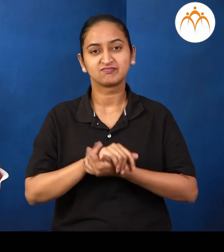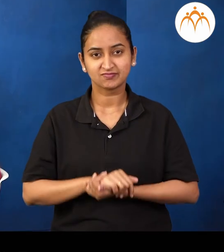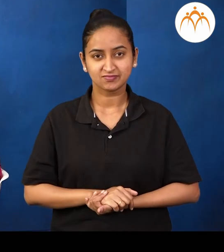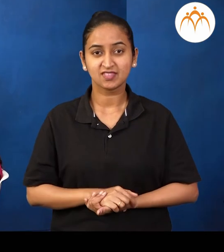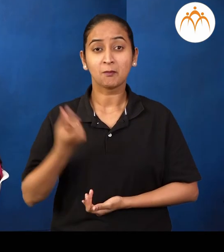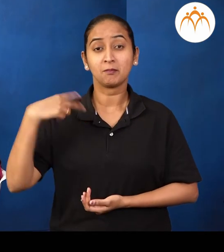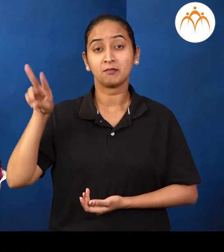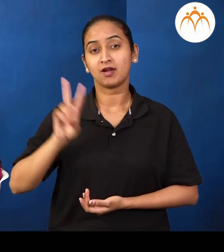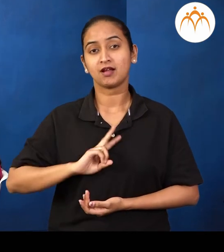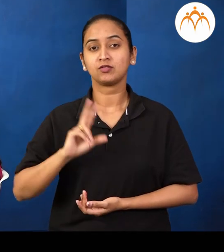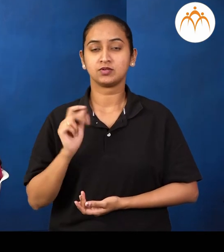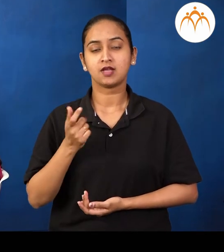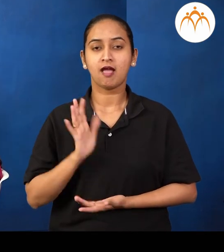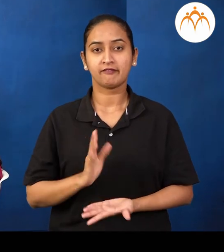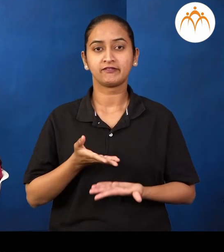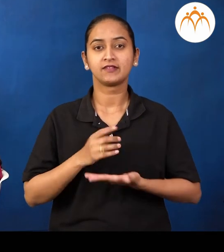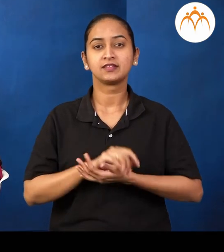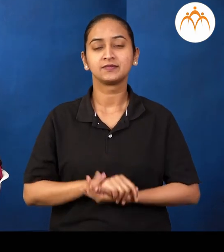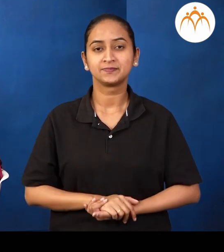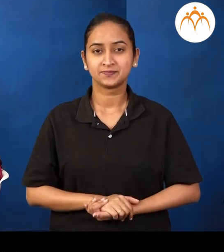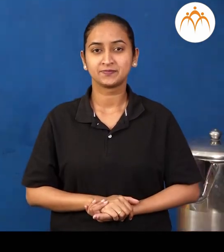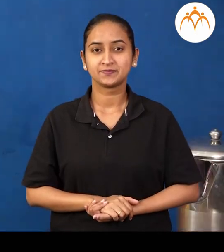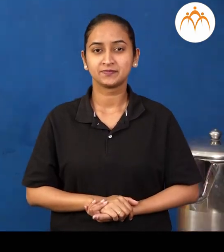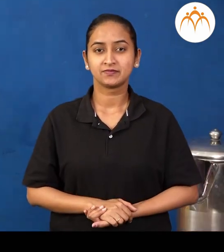Mom, this is two hundred rupees.